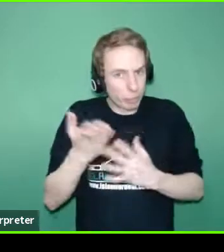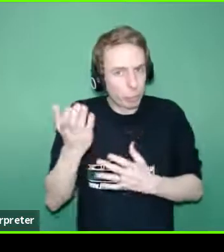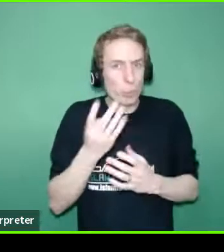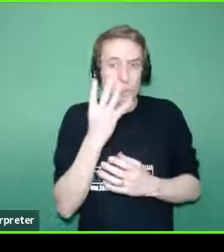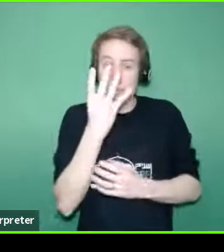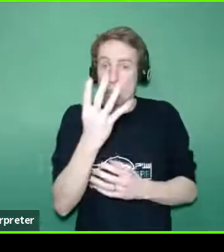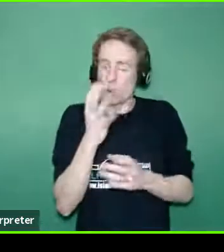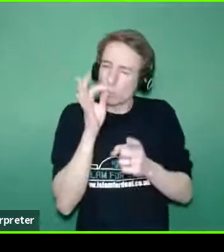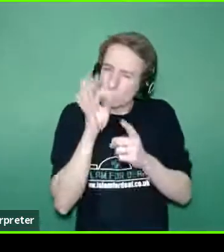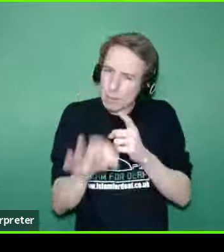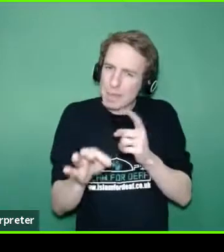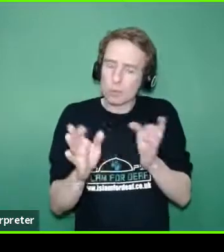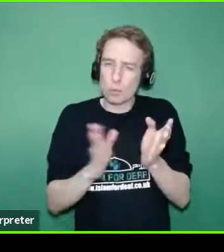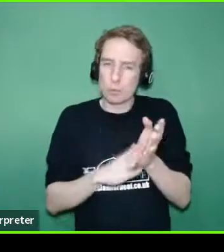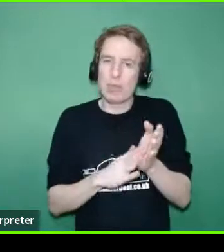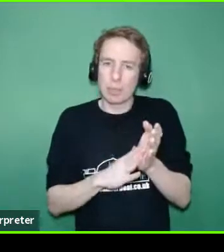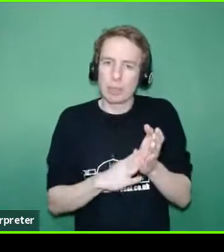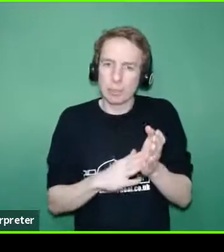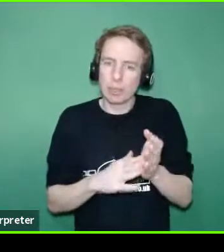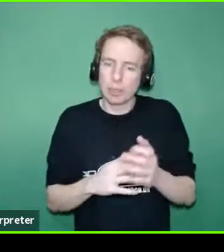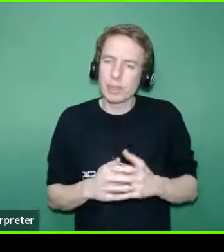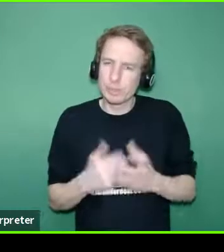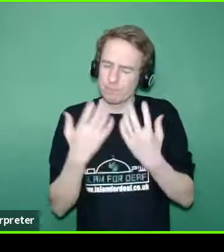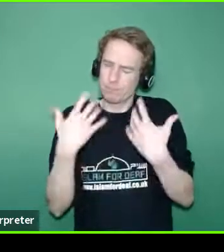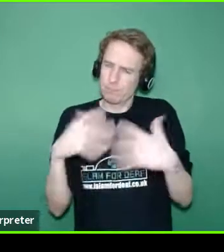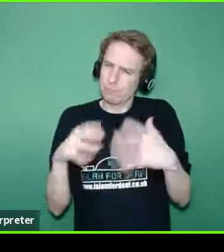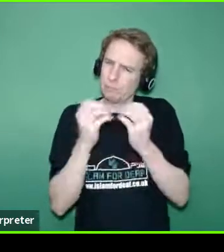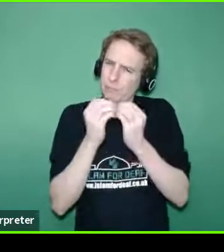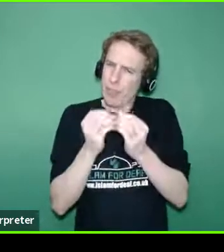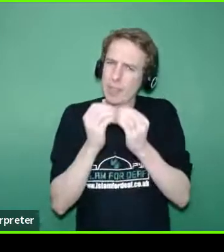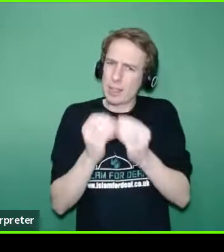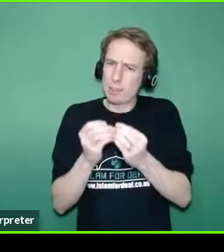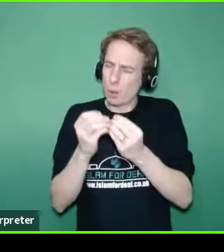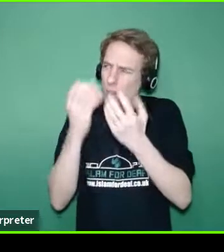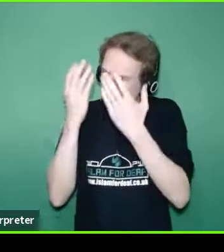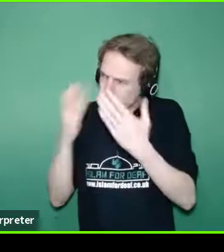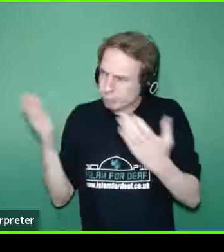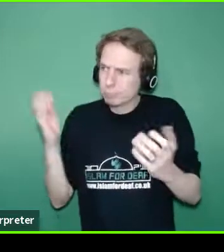during these particular holy months, that we should not